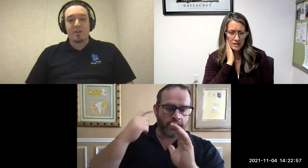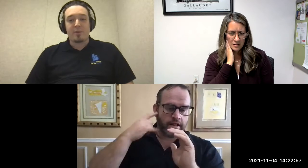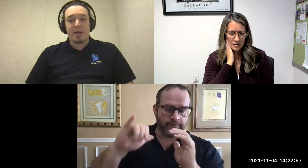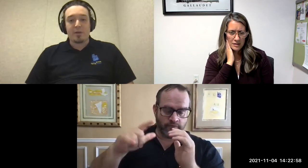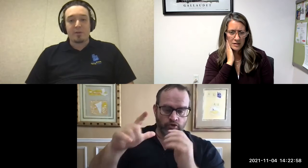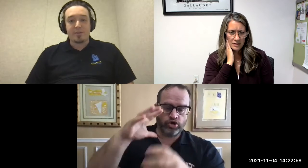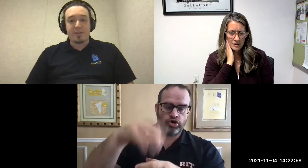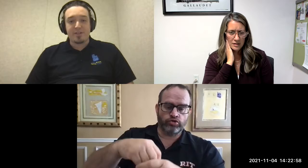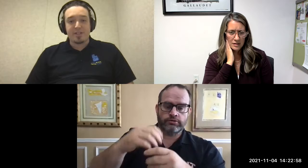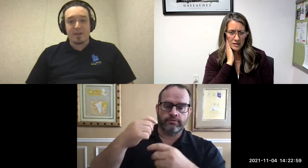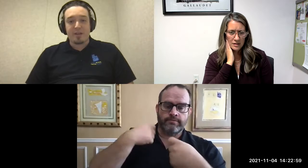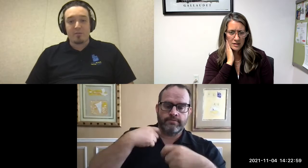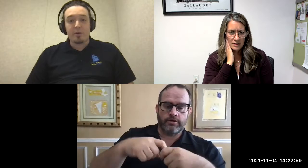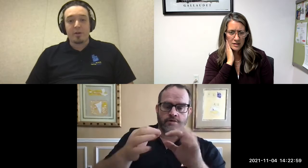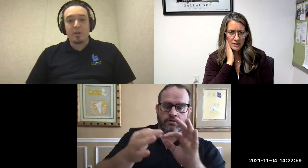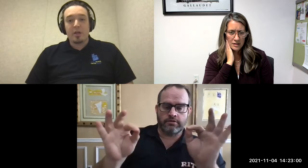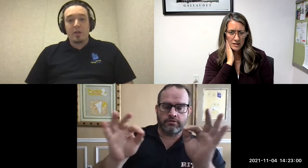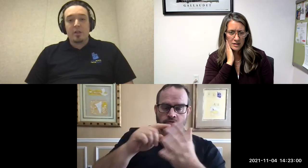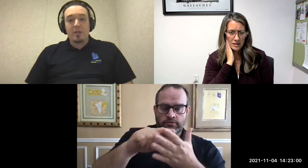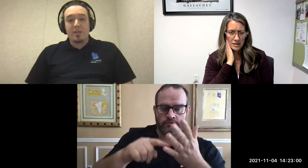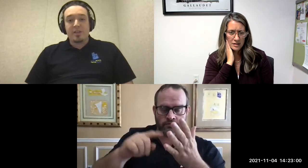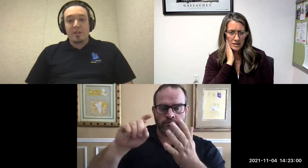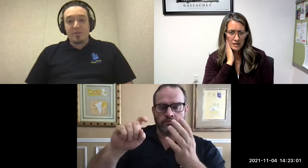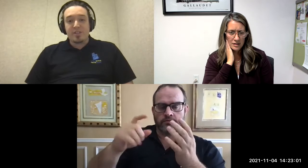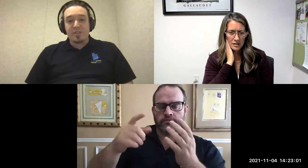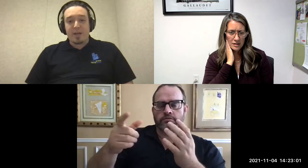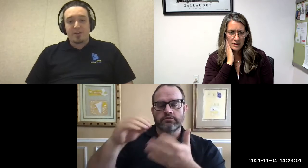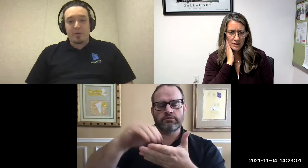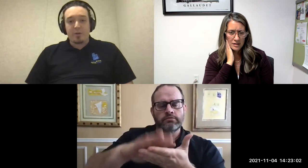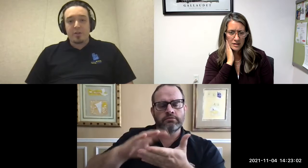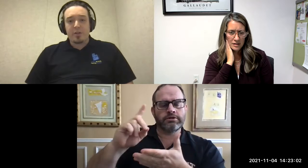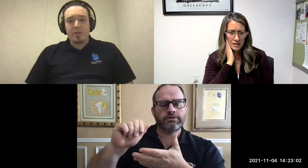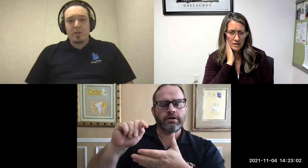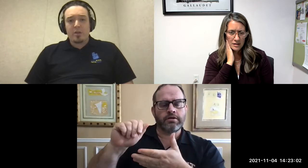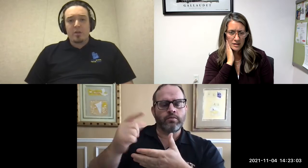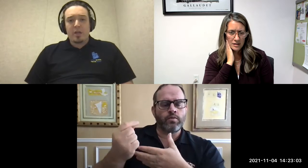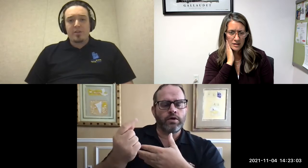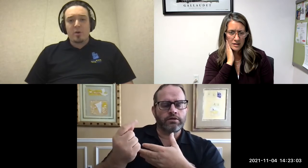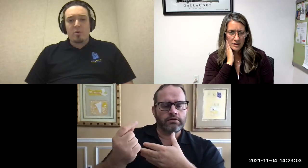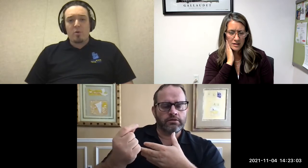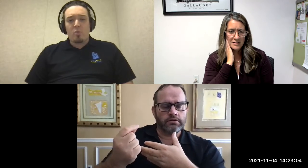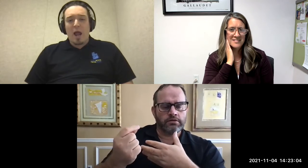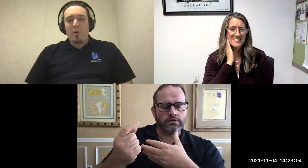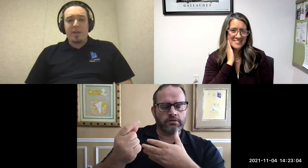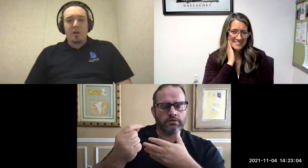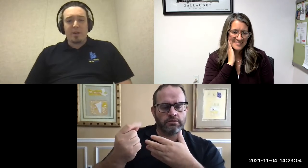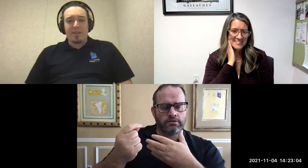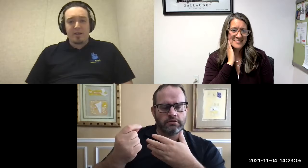as bilingualism in the state of California. This includes the Spanish language. And so how are they documenting that